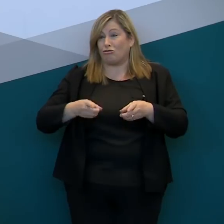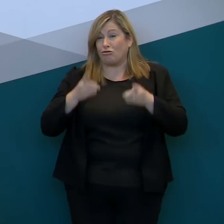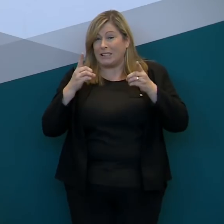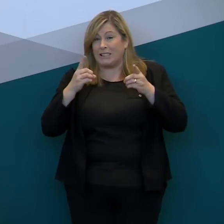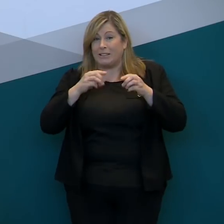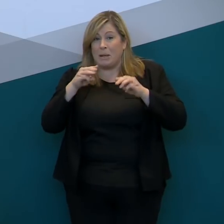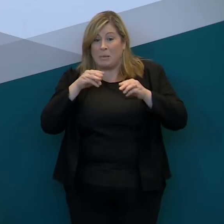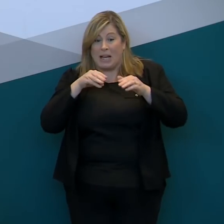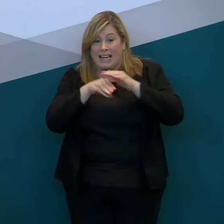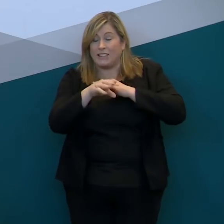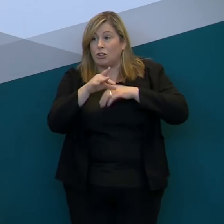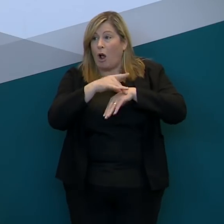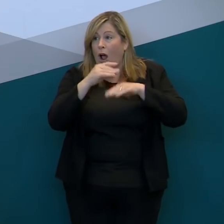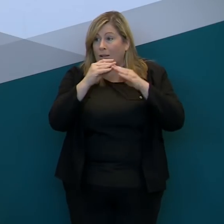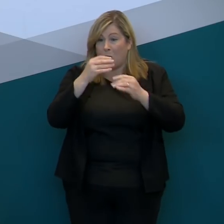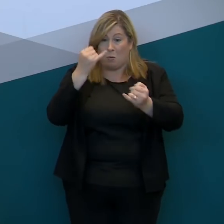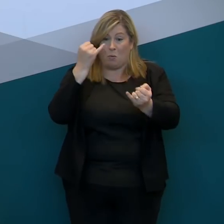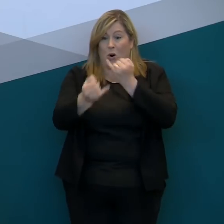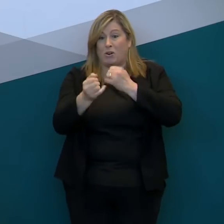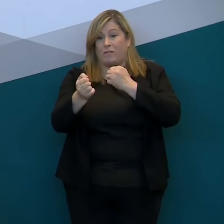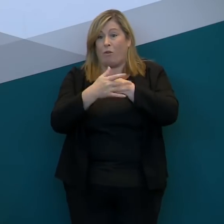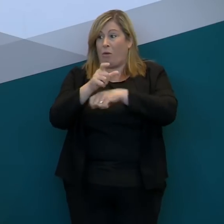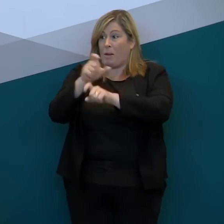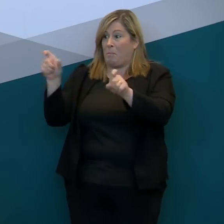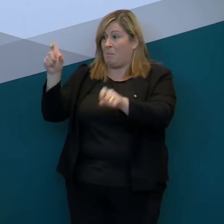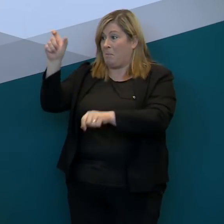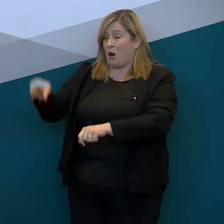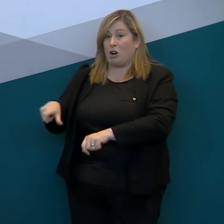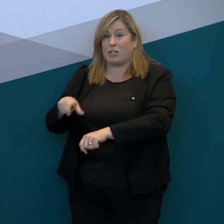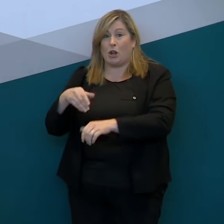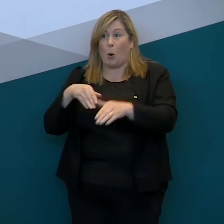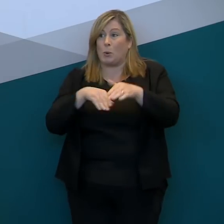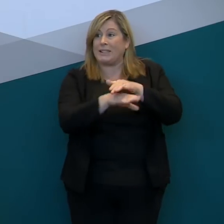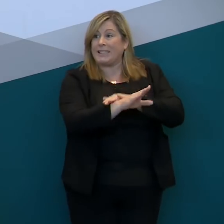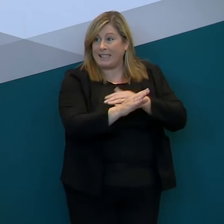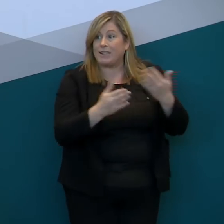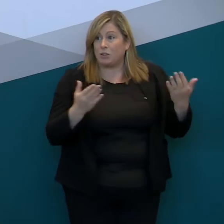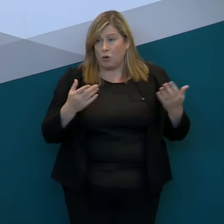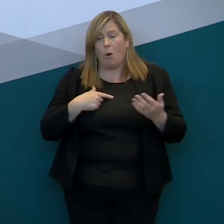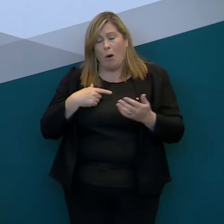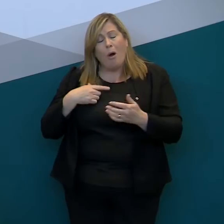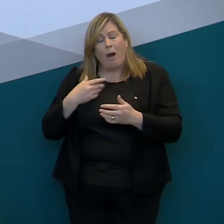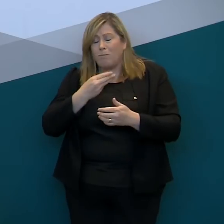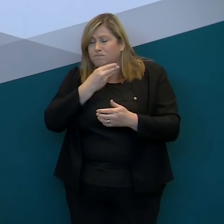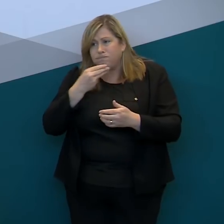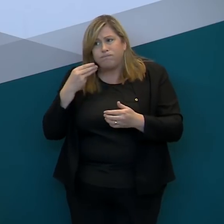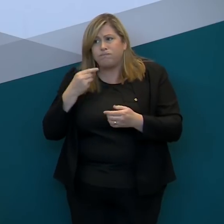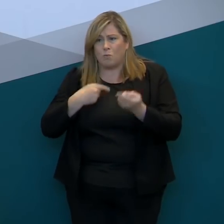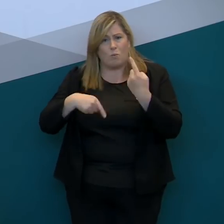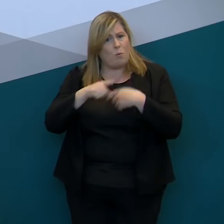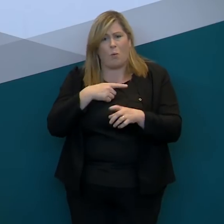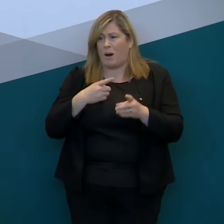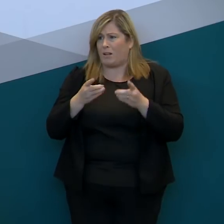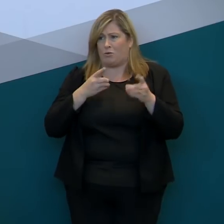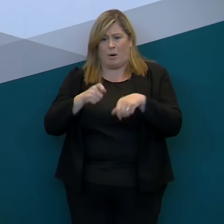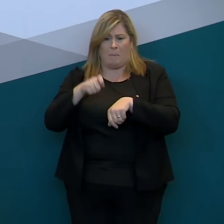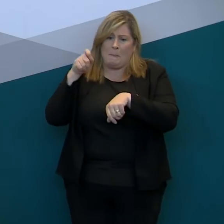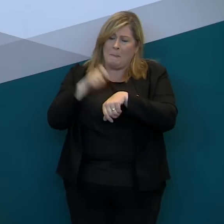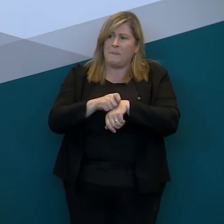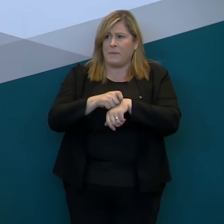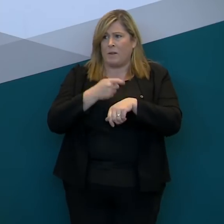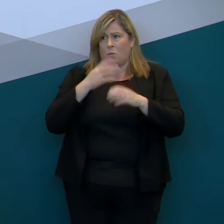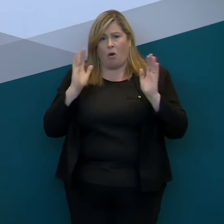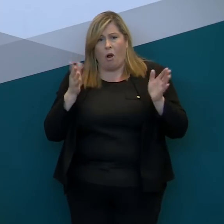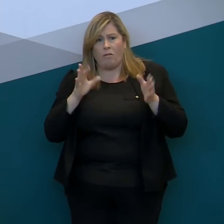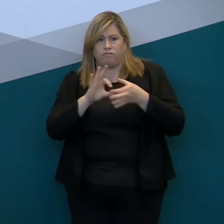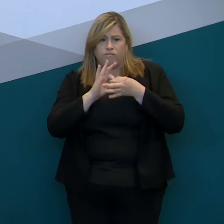another outbreak of COVID-19. So I would like to assure people, anyone who's worried, is we are carrying out, we are engaging